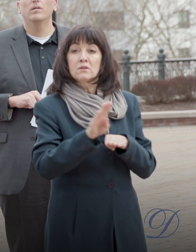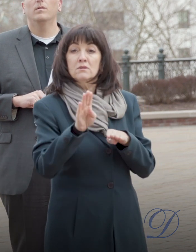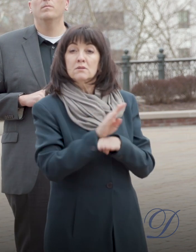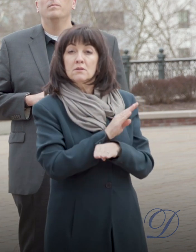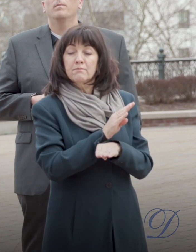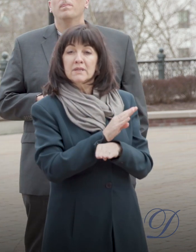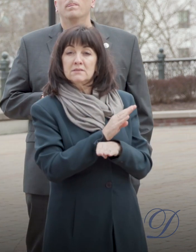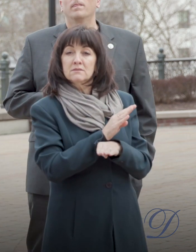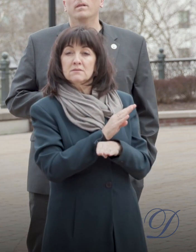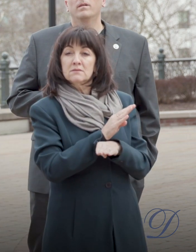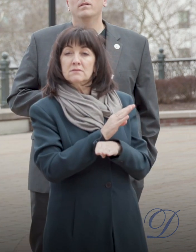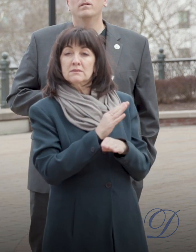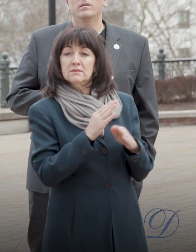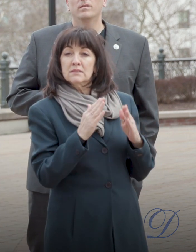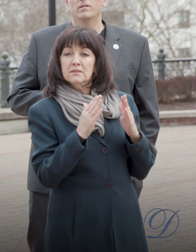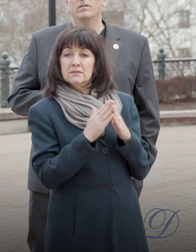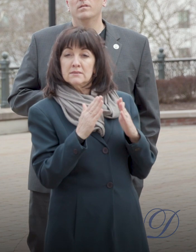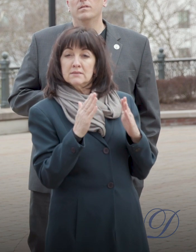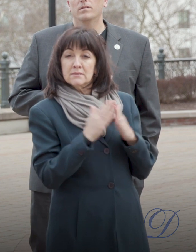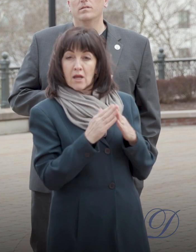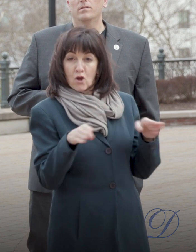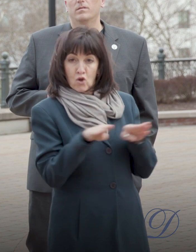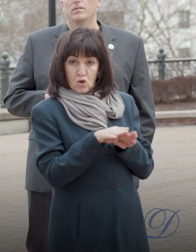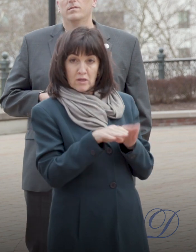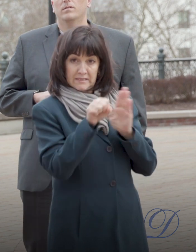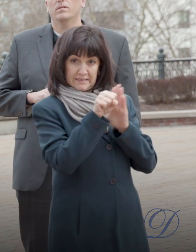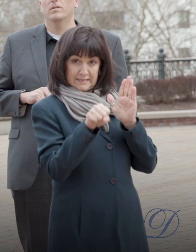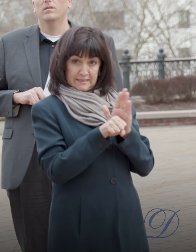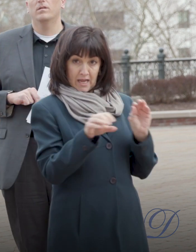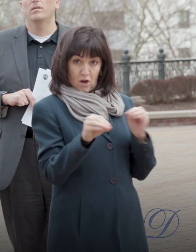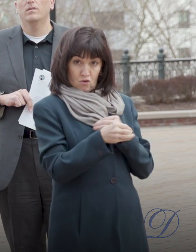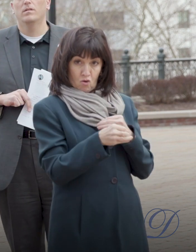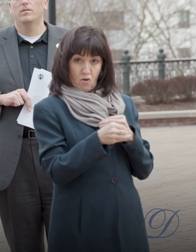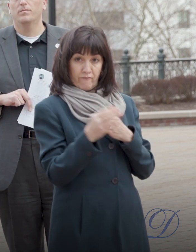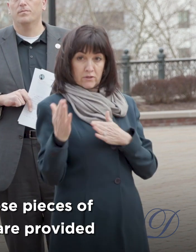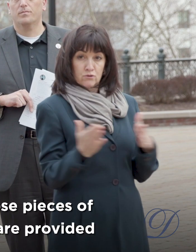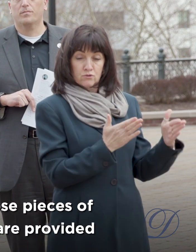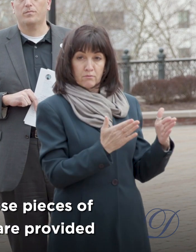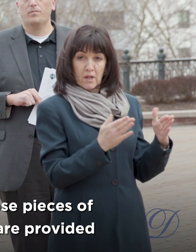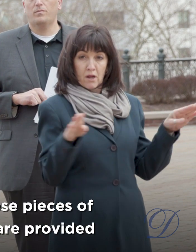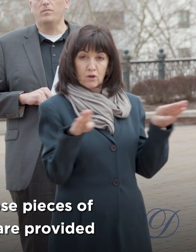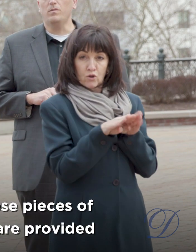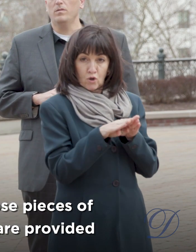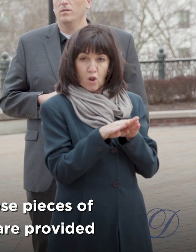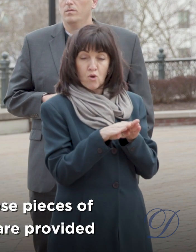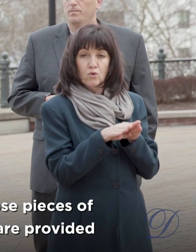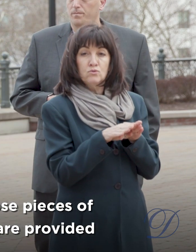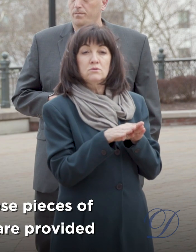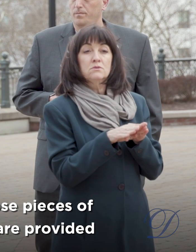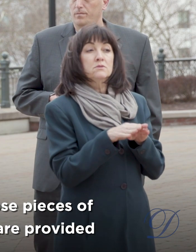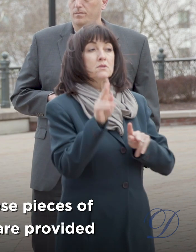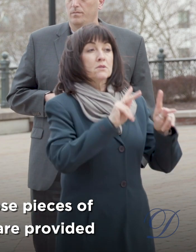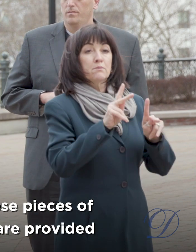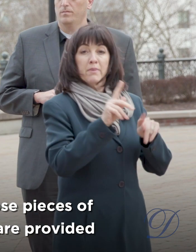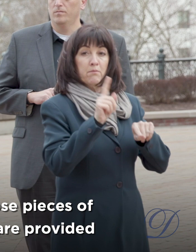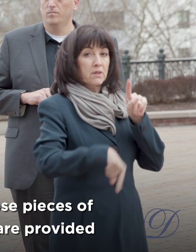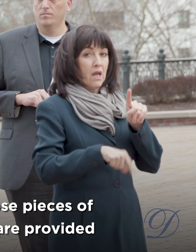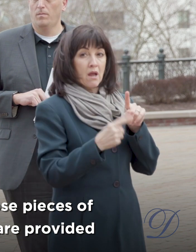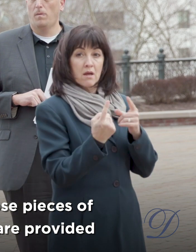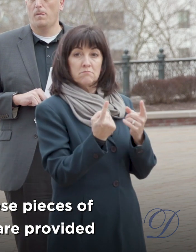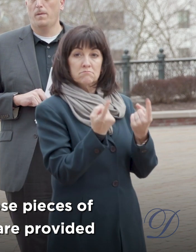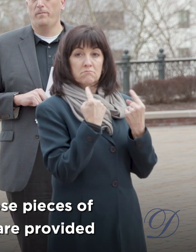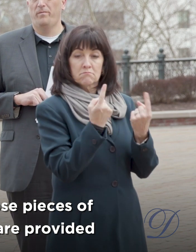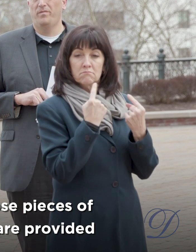been closed. Will any of the state offices be closing or closed to the public? So we are working on all